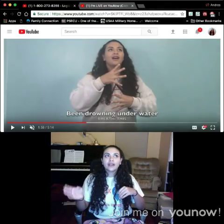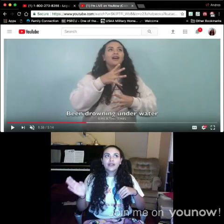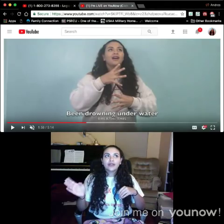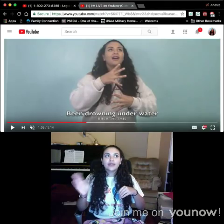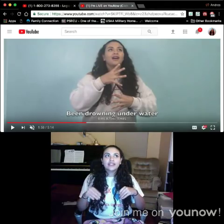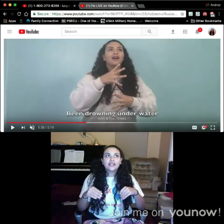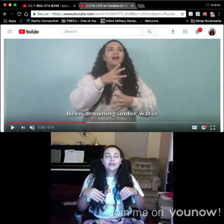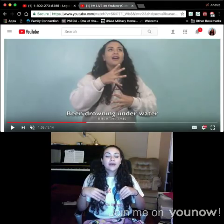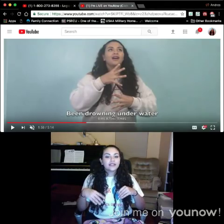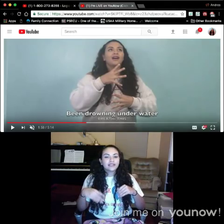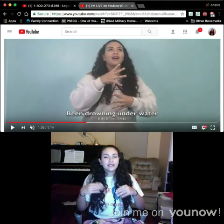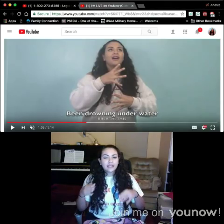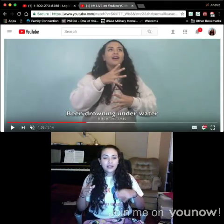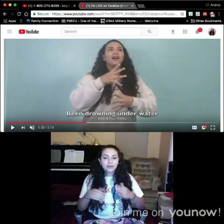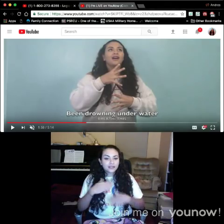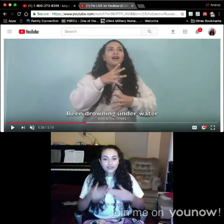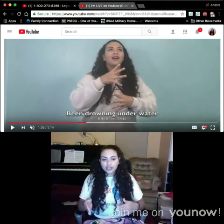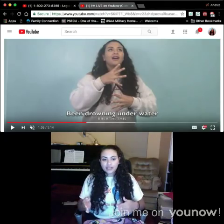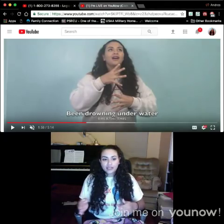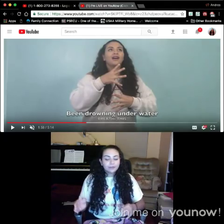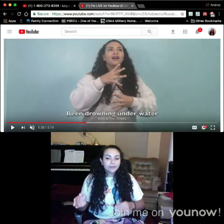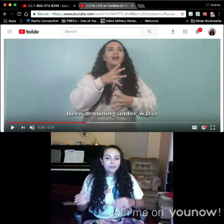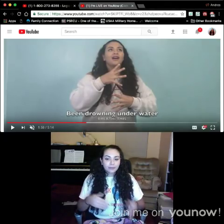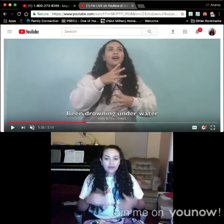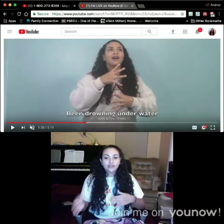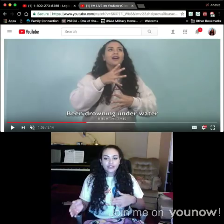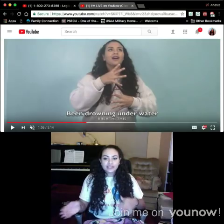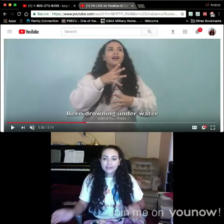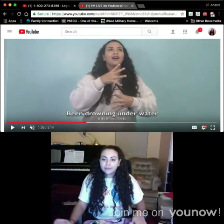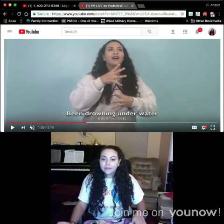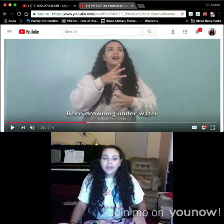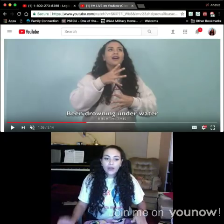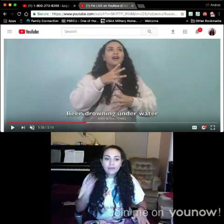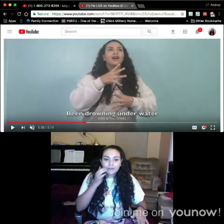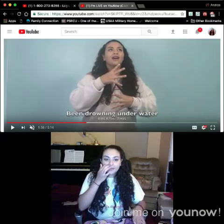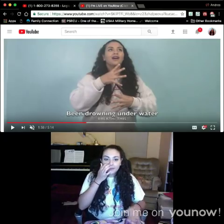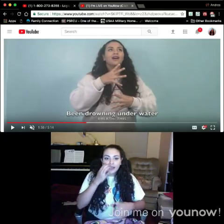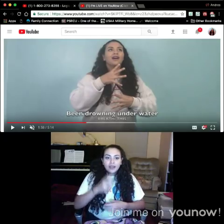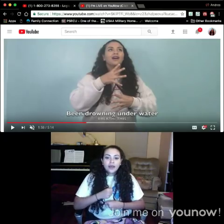before. You don't need to take them out unless it's an idiom that doesn't translate, but metaphors translate. Okay.